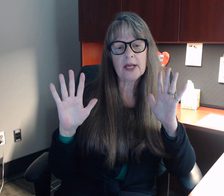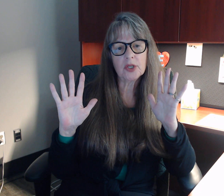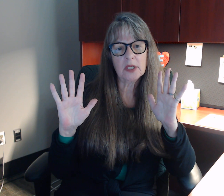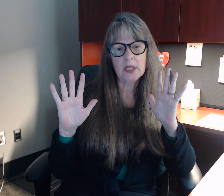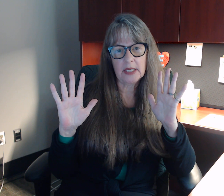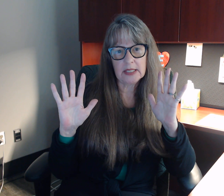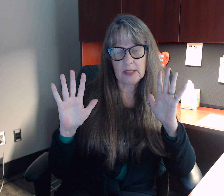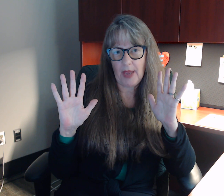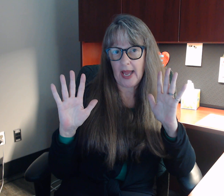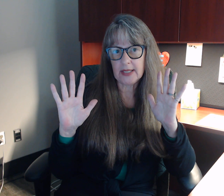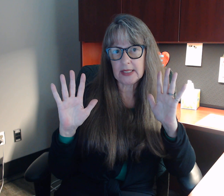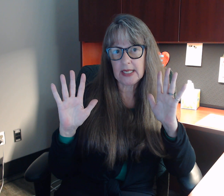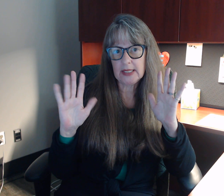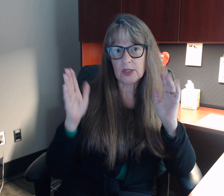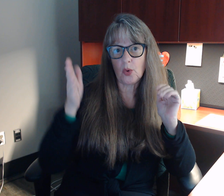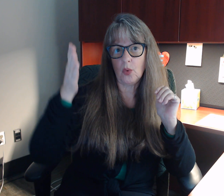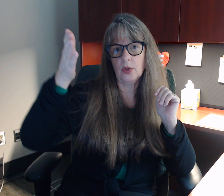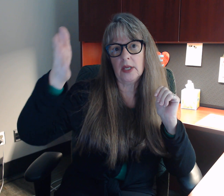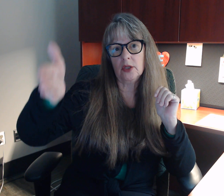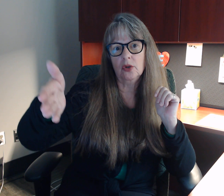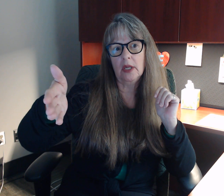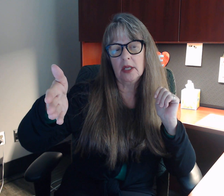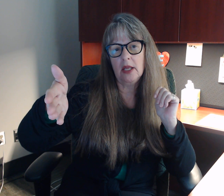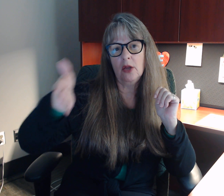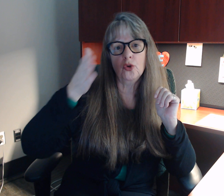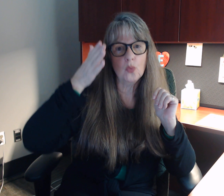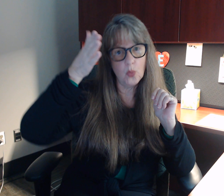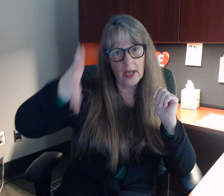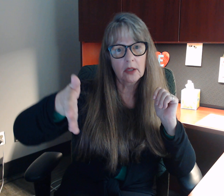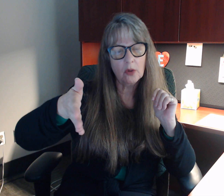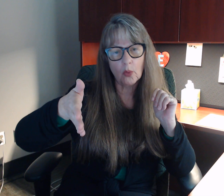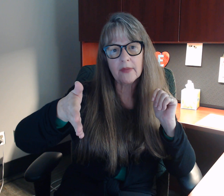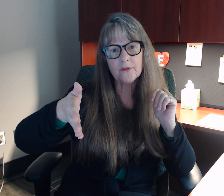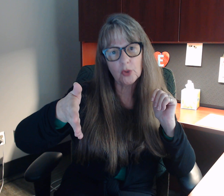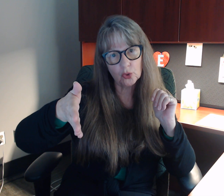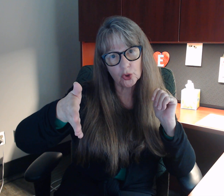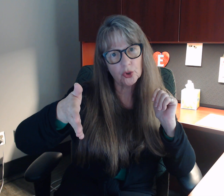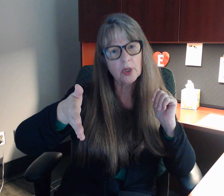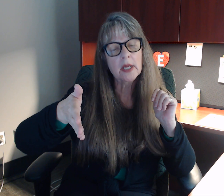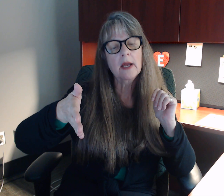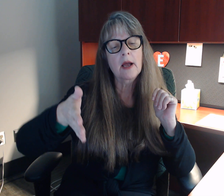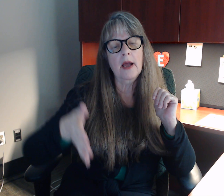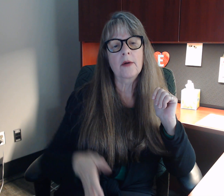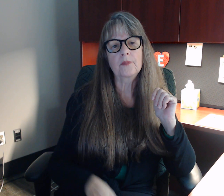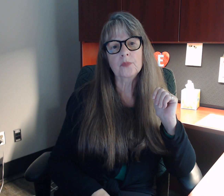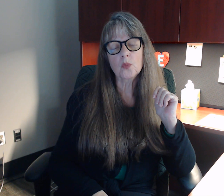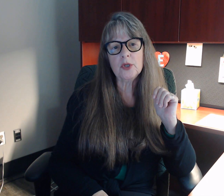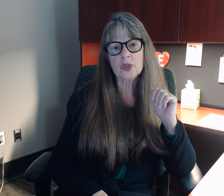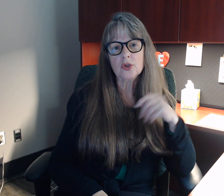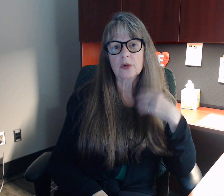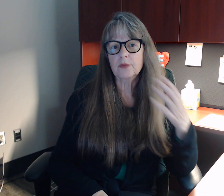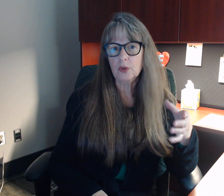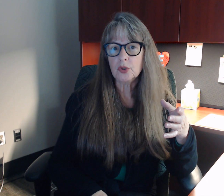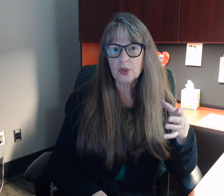action, it's past tense, or you will, or in the future, which is your future